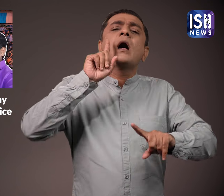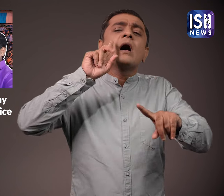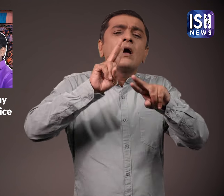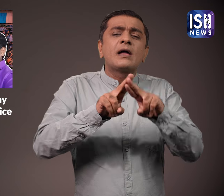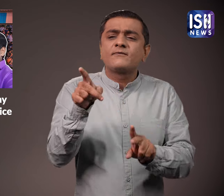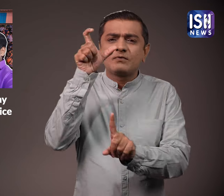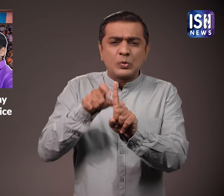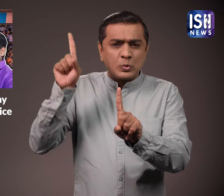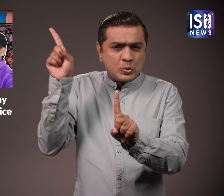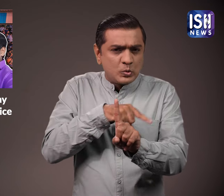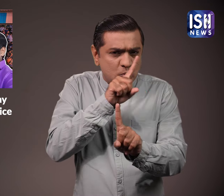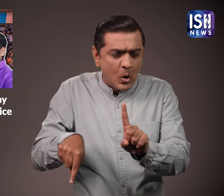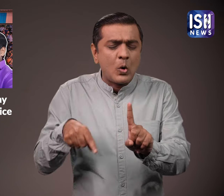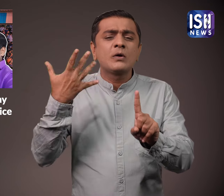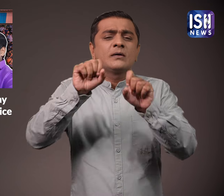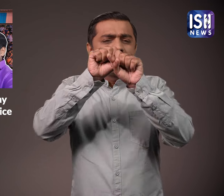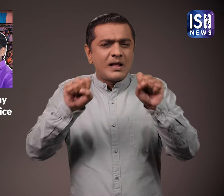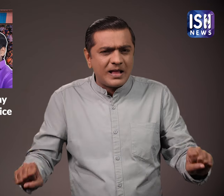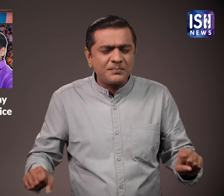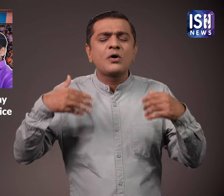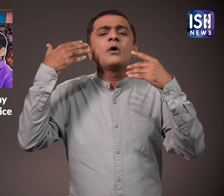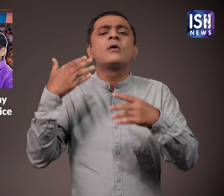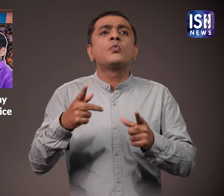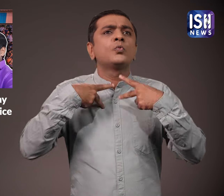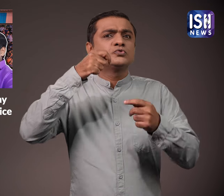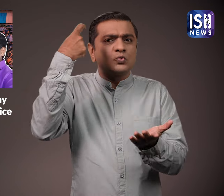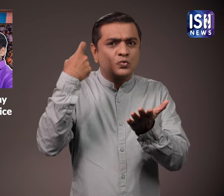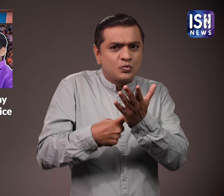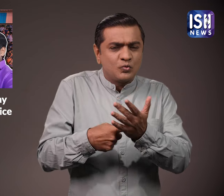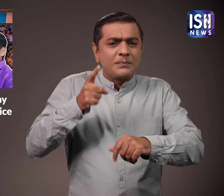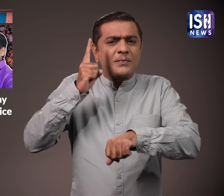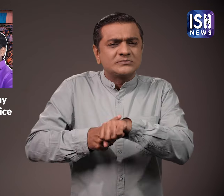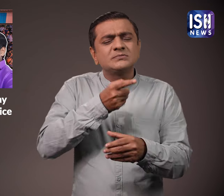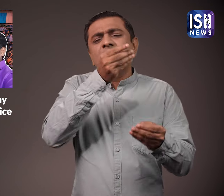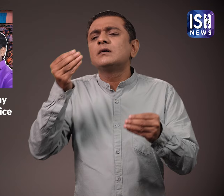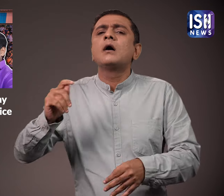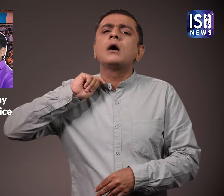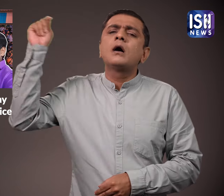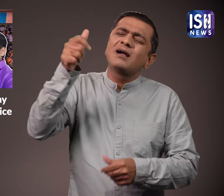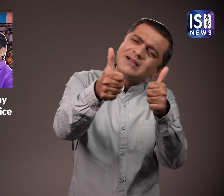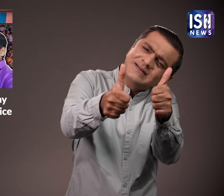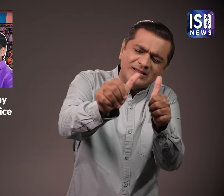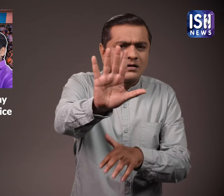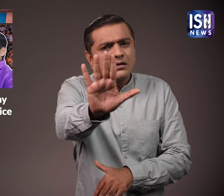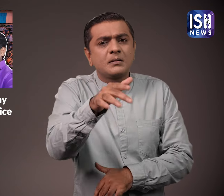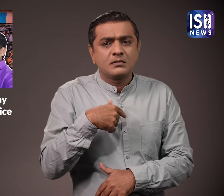And added that even if Shinde had committed the crime, the court could have given him death penalty which was justified.